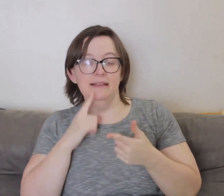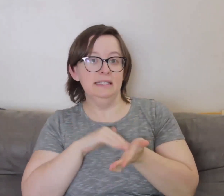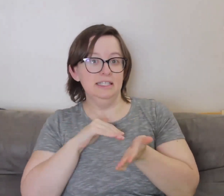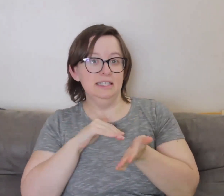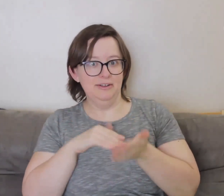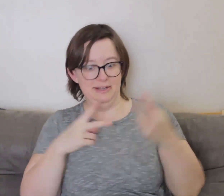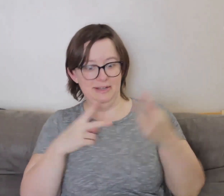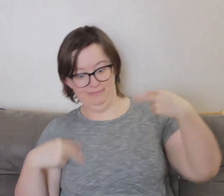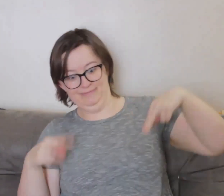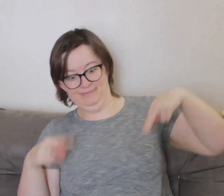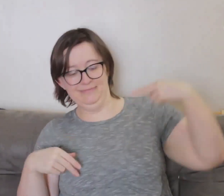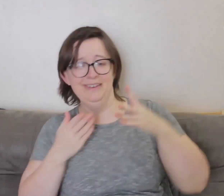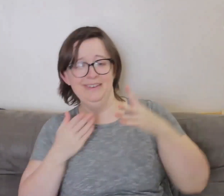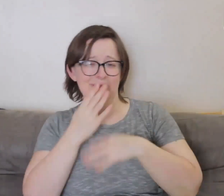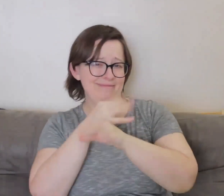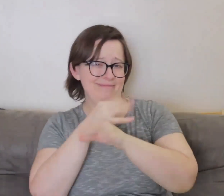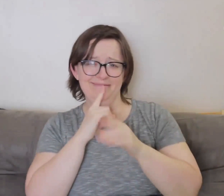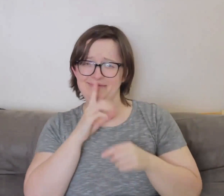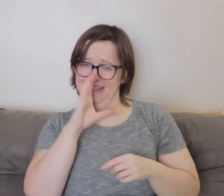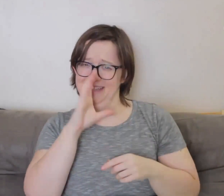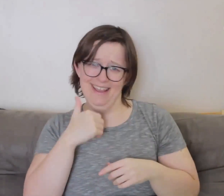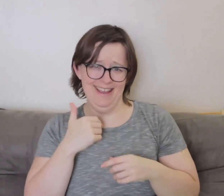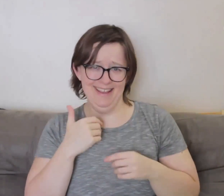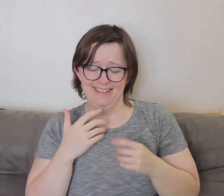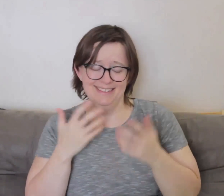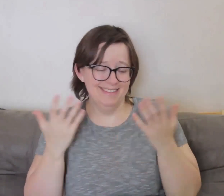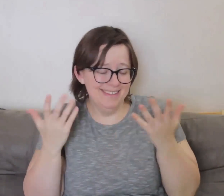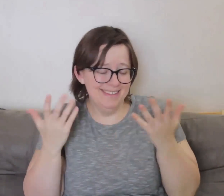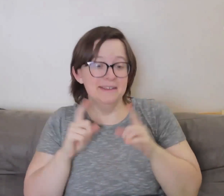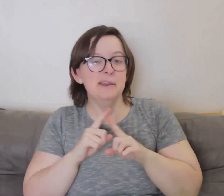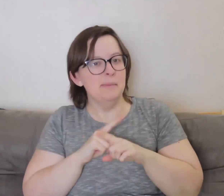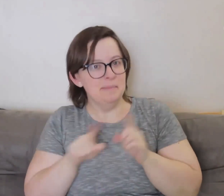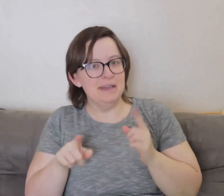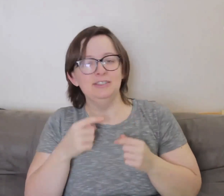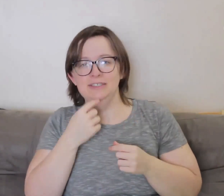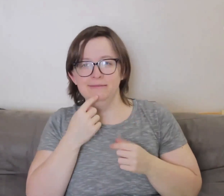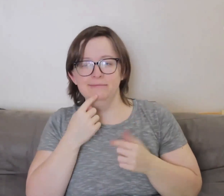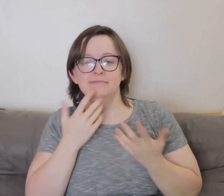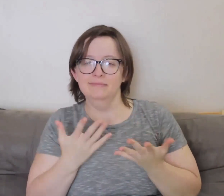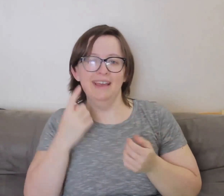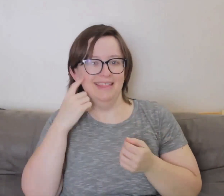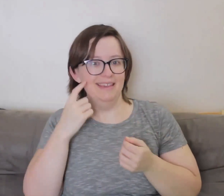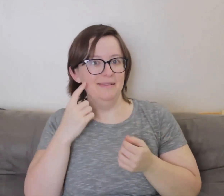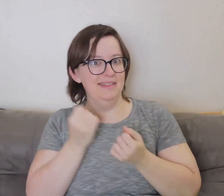have a virtual meeting with a lactation counselor,